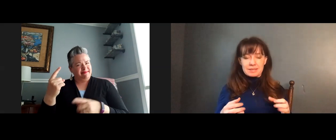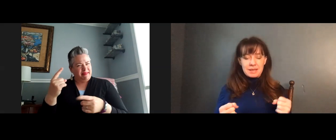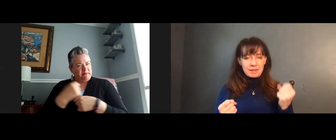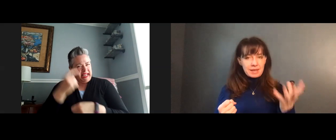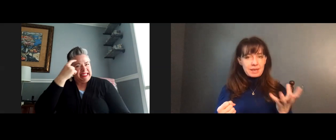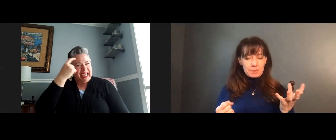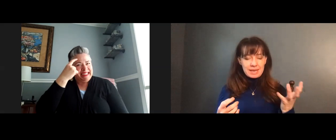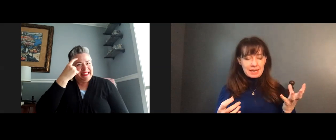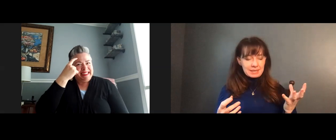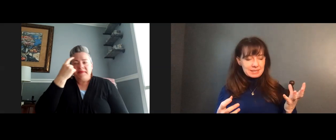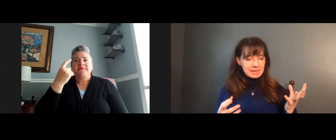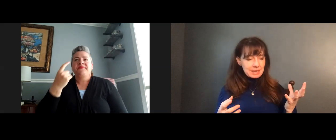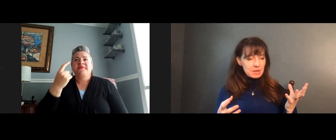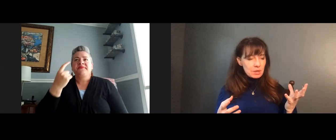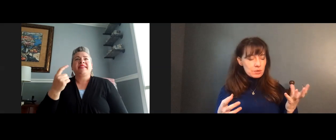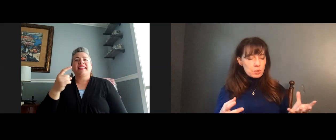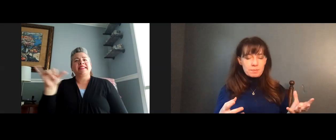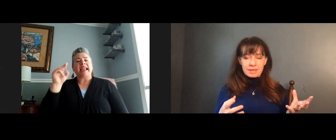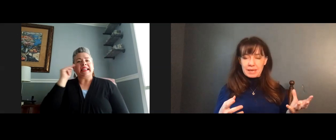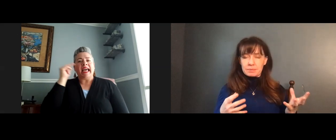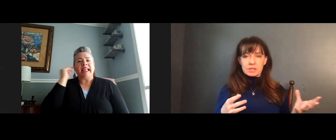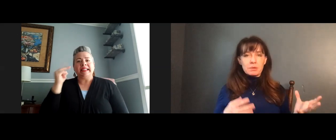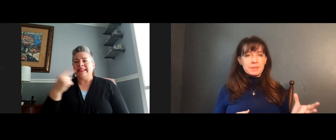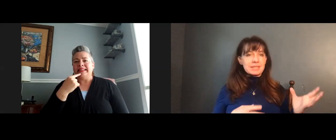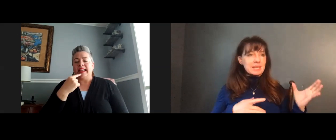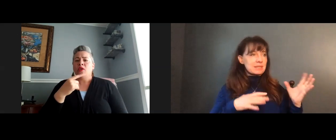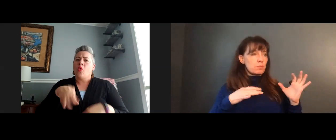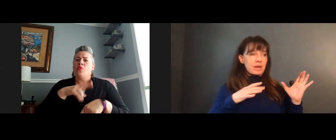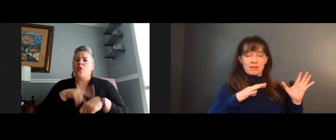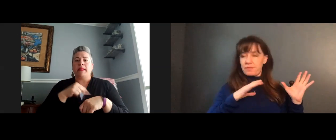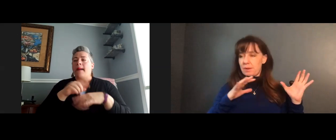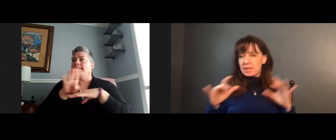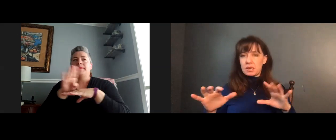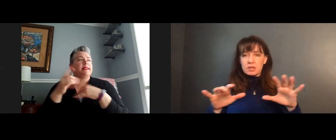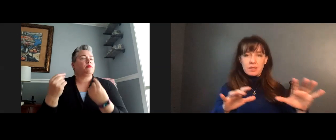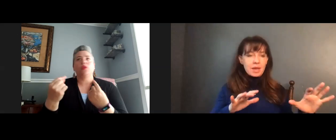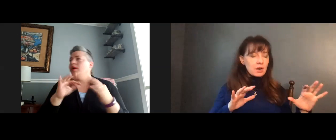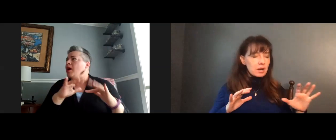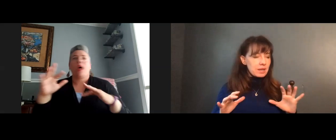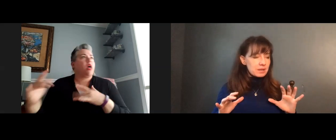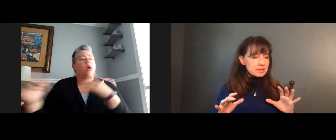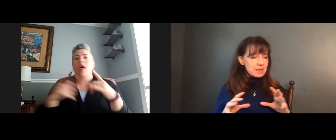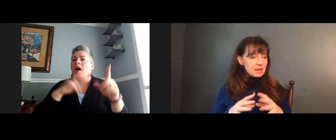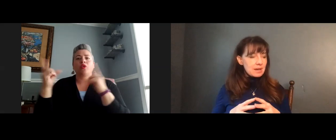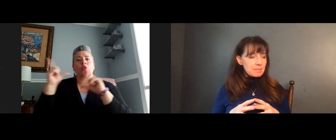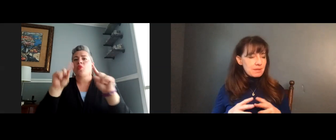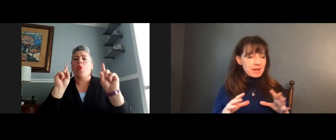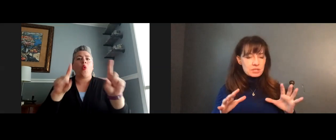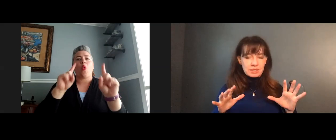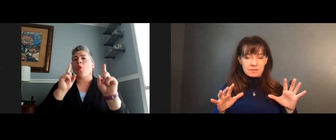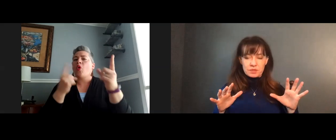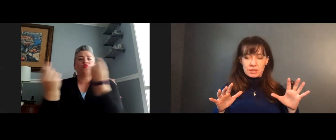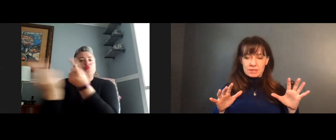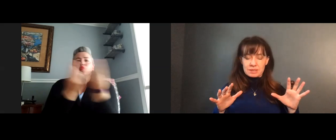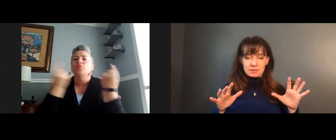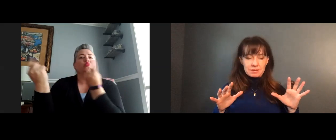not like kind of like what natalie said normally i'm so busy because i'm running from here to there and um i've